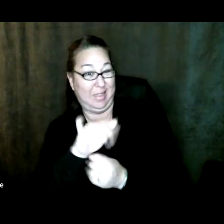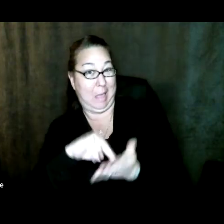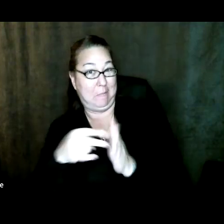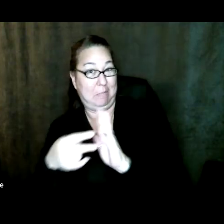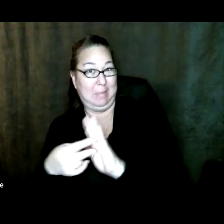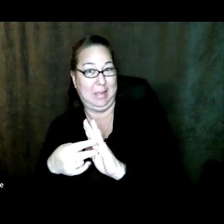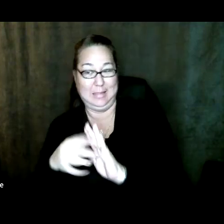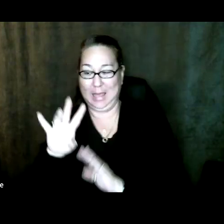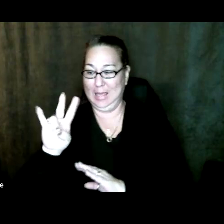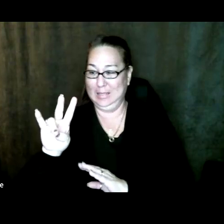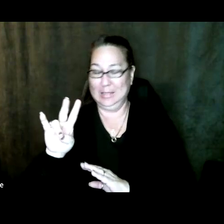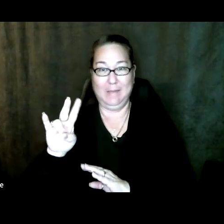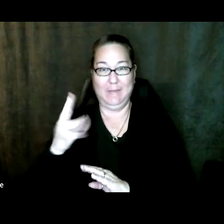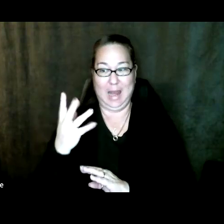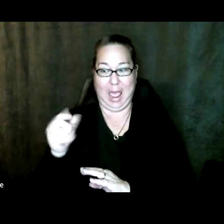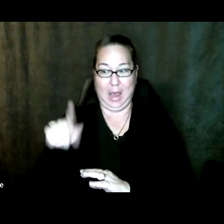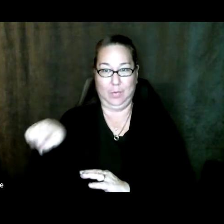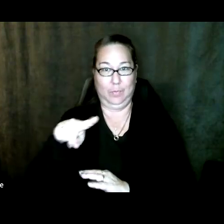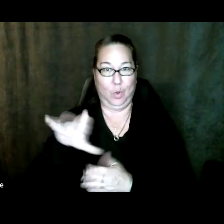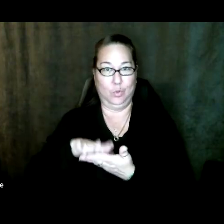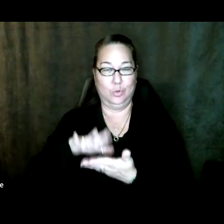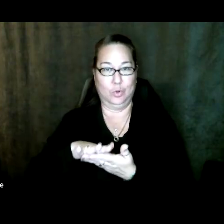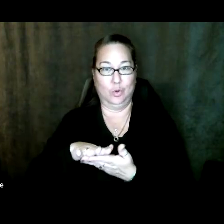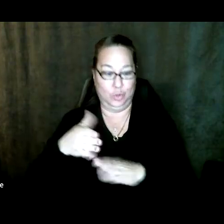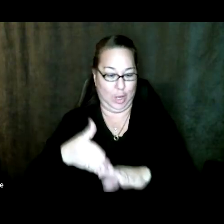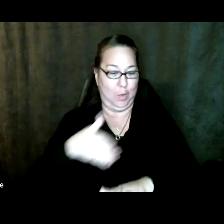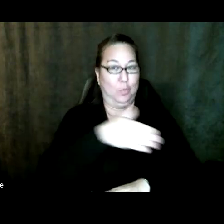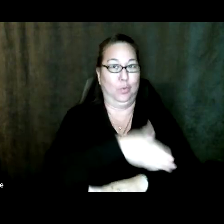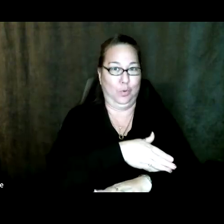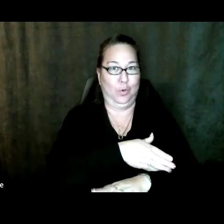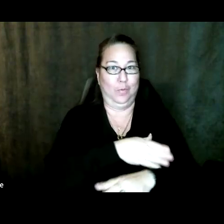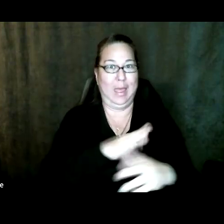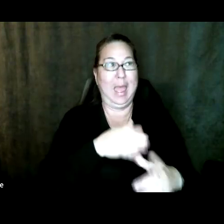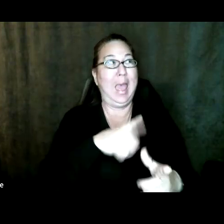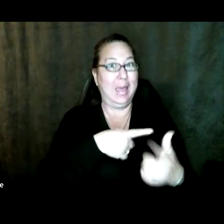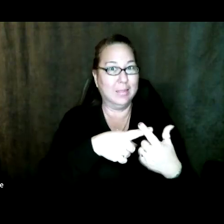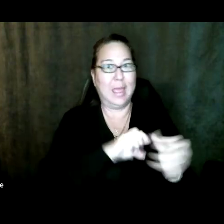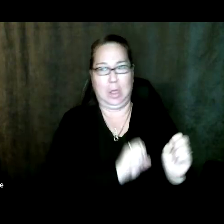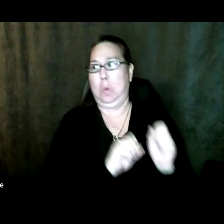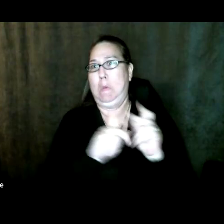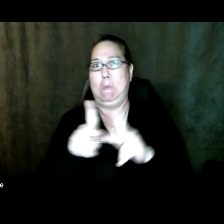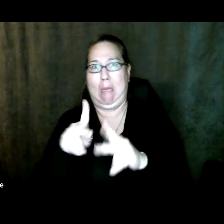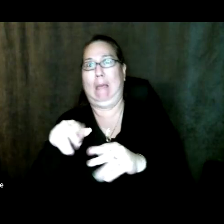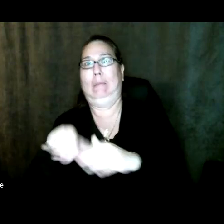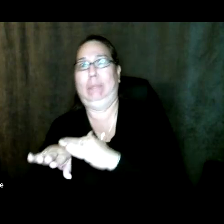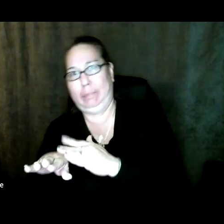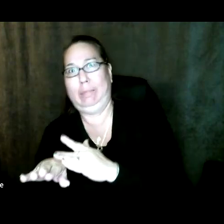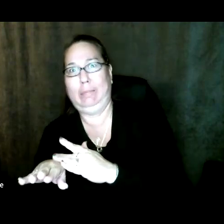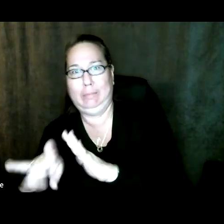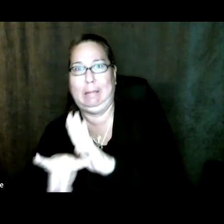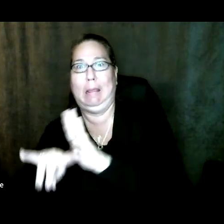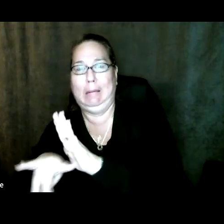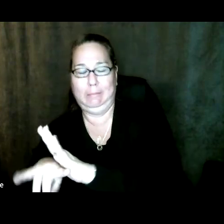schools actually improved and then slipped back into it. So I'm actually curious as to how you all are thinking about